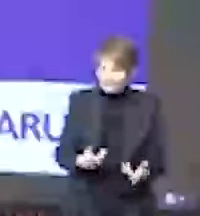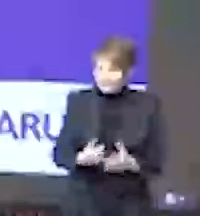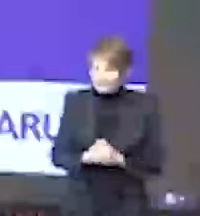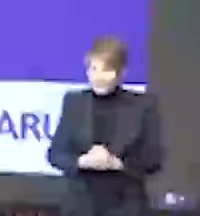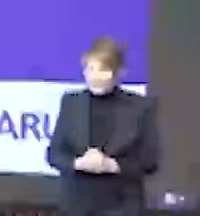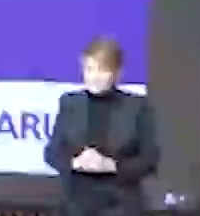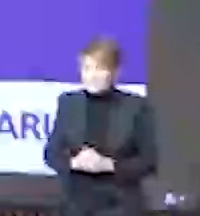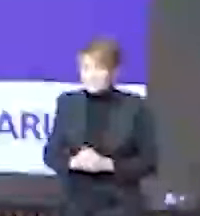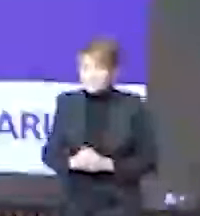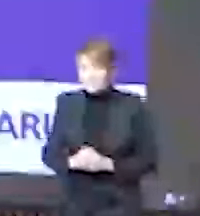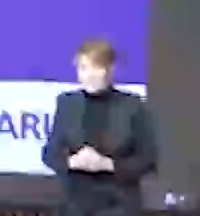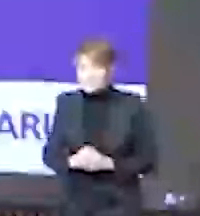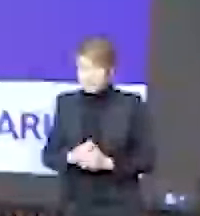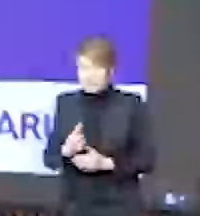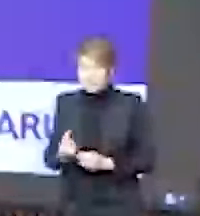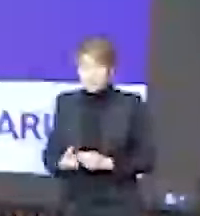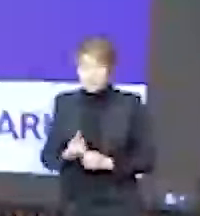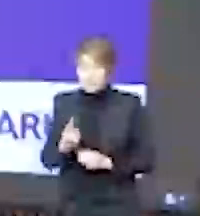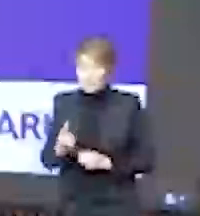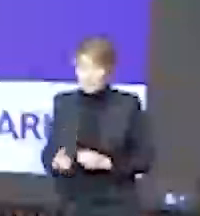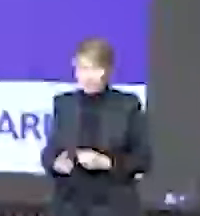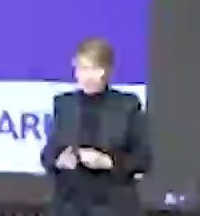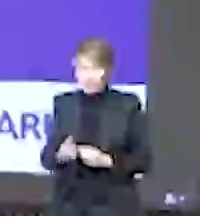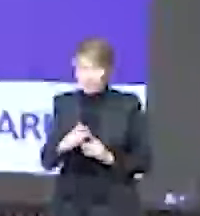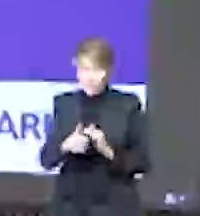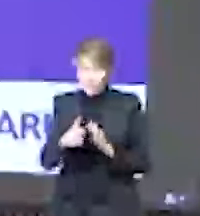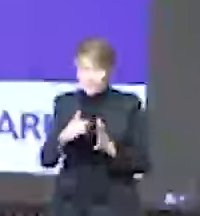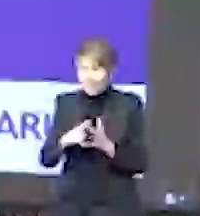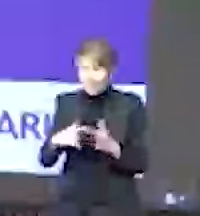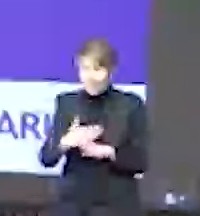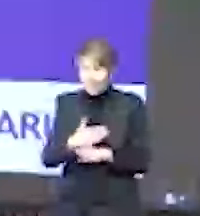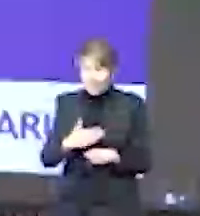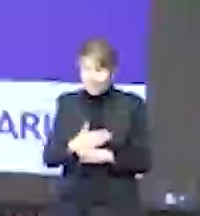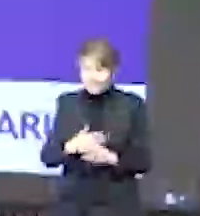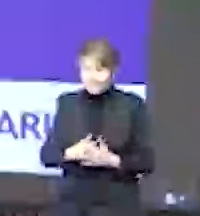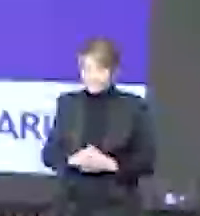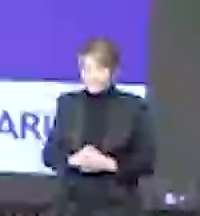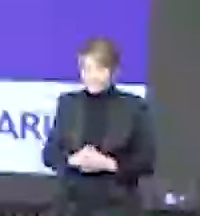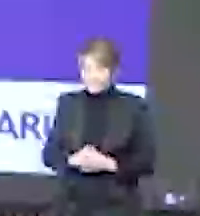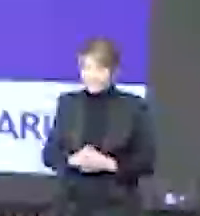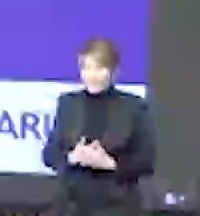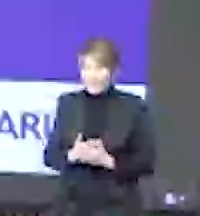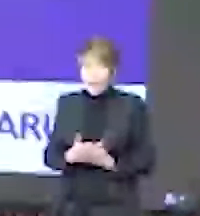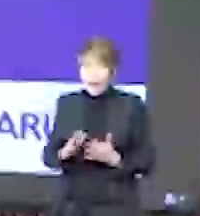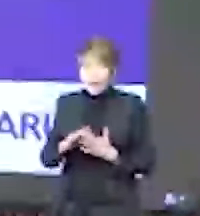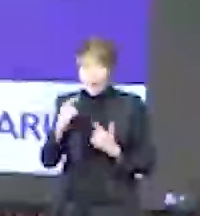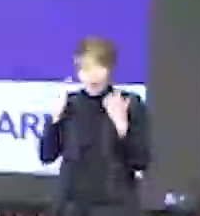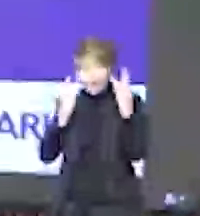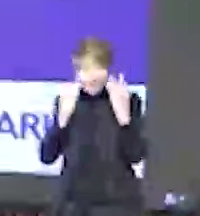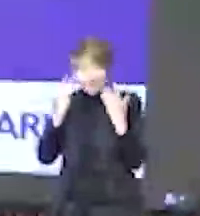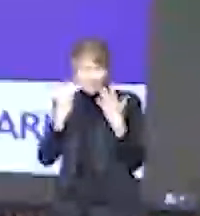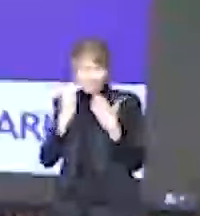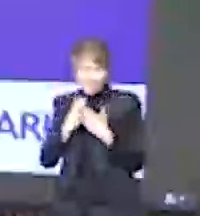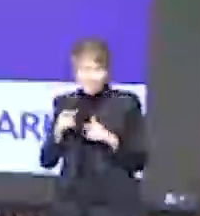individual cases for individual casework. And the way I would think about it is this